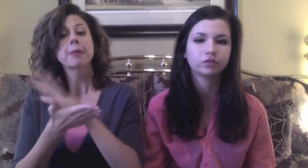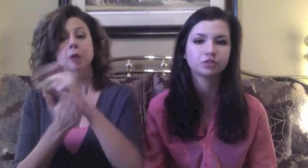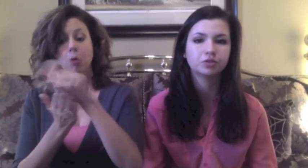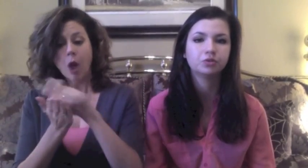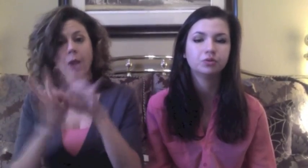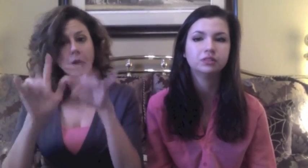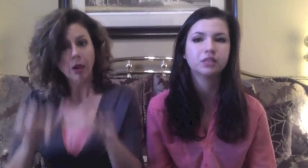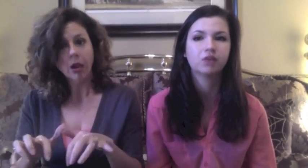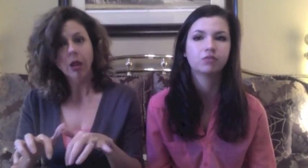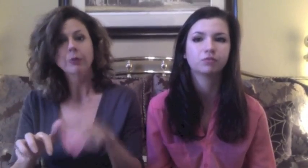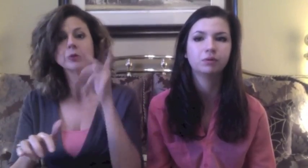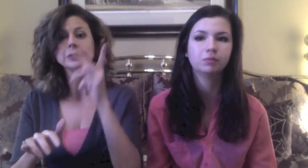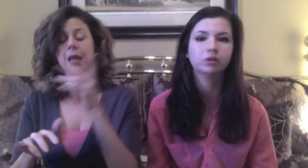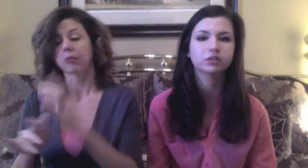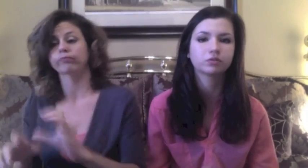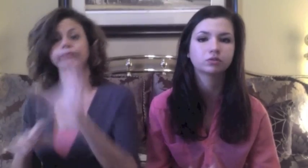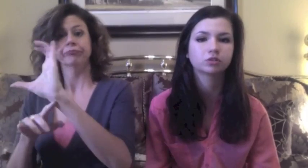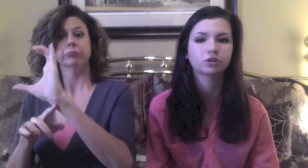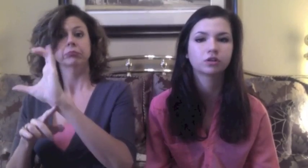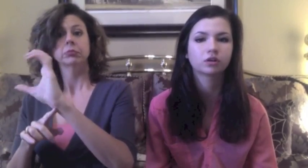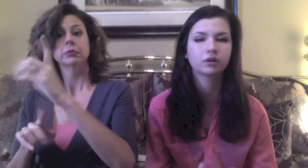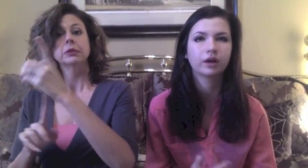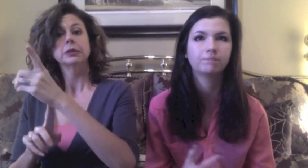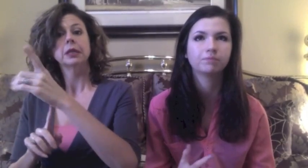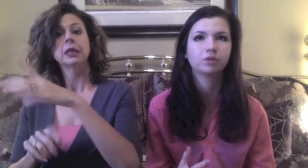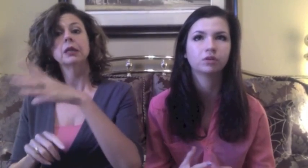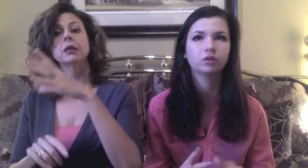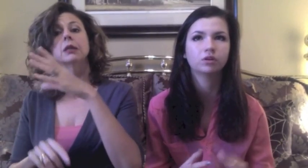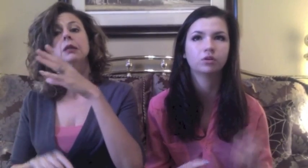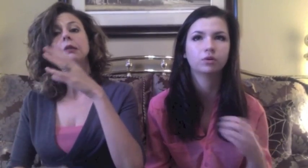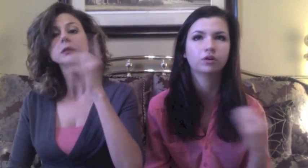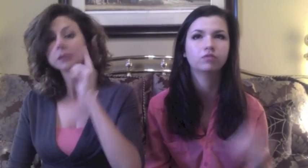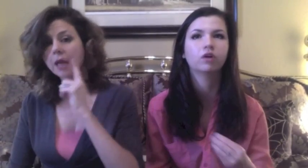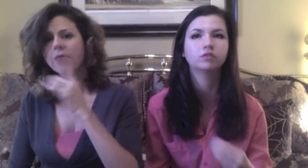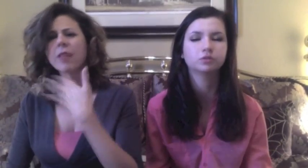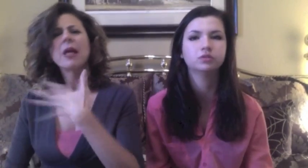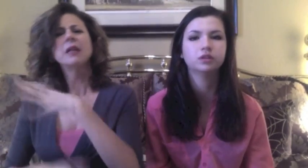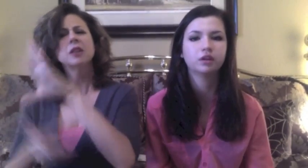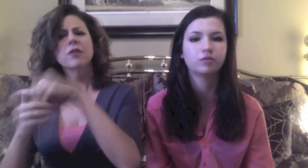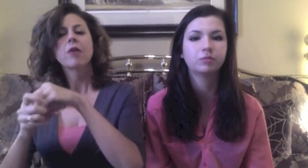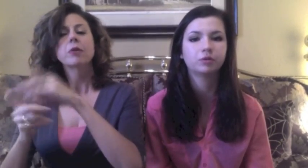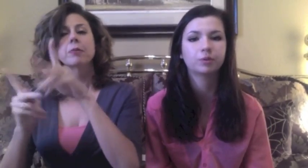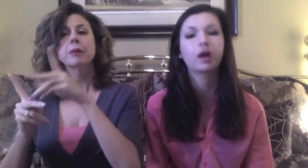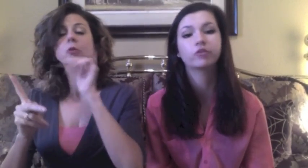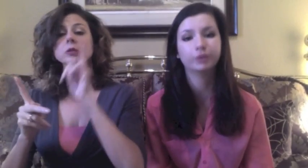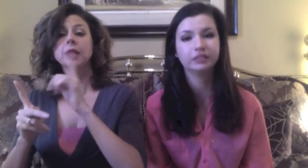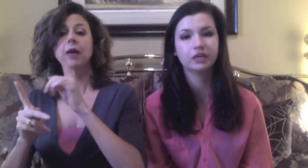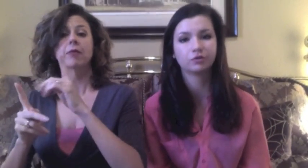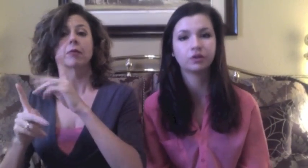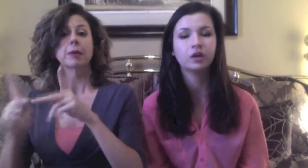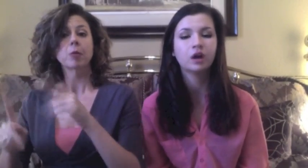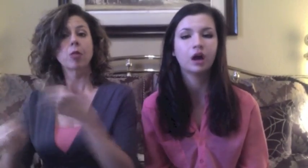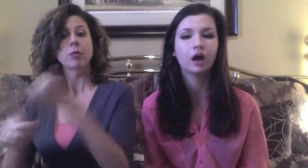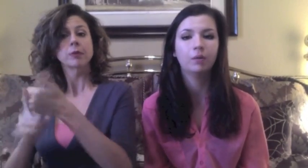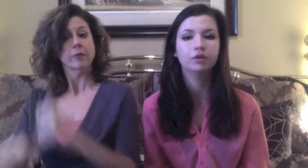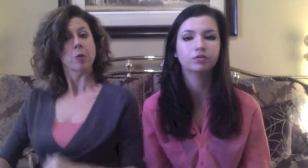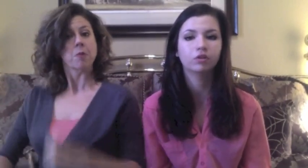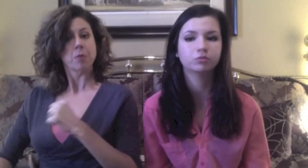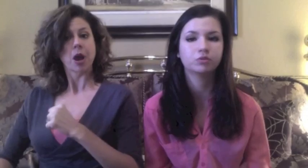Capital D deaf refers to deaf people and deaf culture who are involved. So deaf people who are proud of being deaf